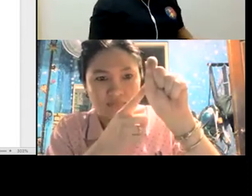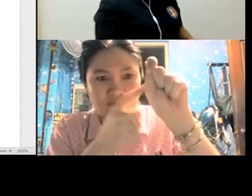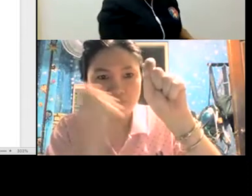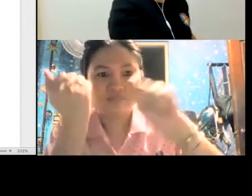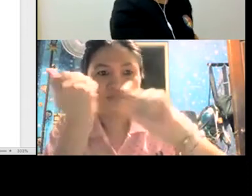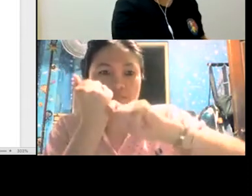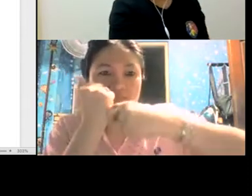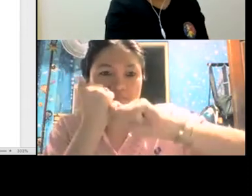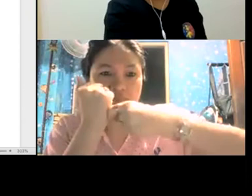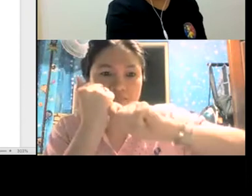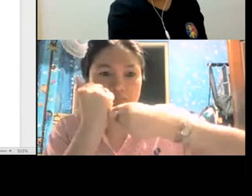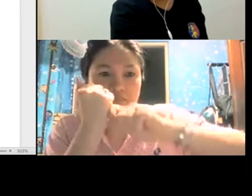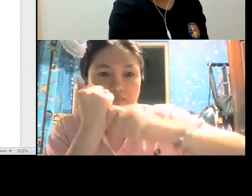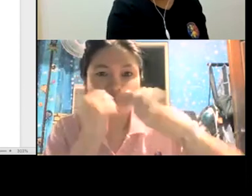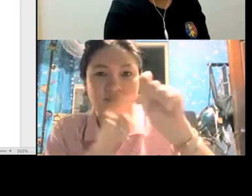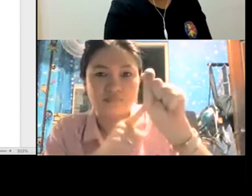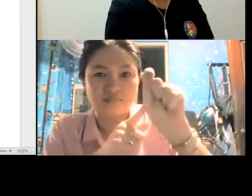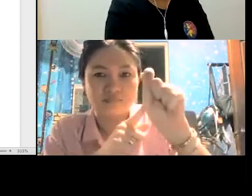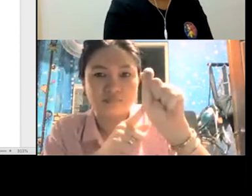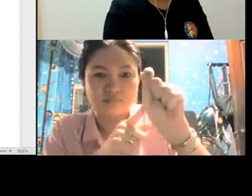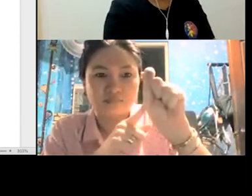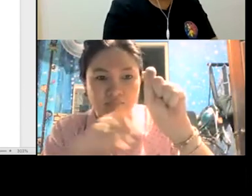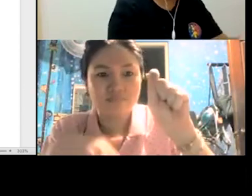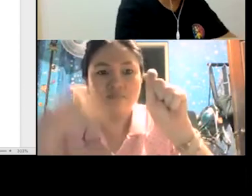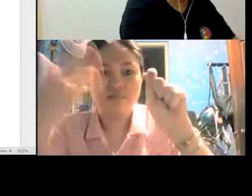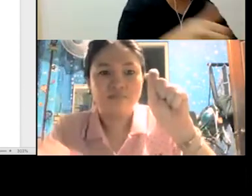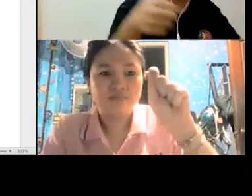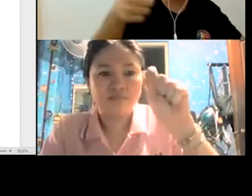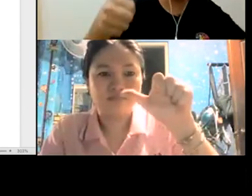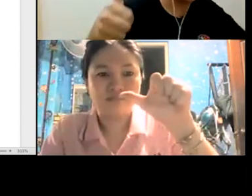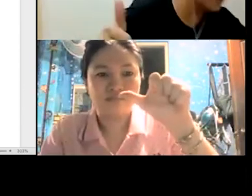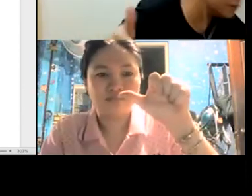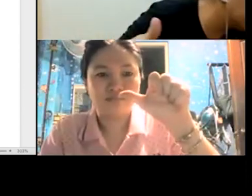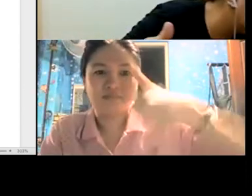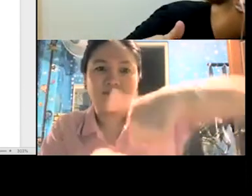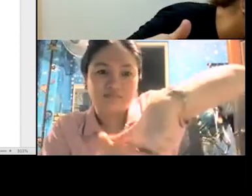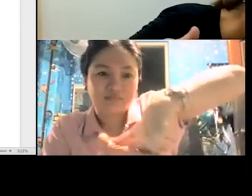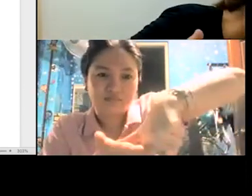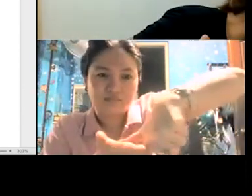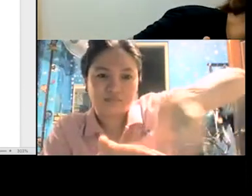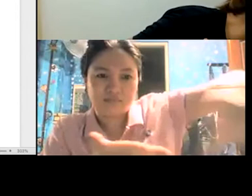Mm-hmm. and then eventually we go with a Okay. T.